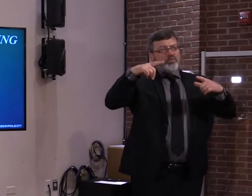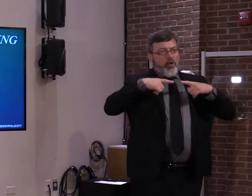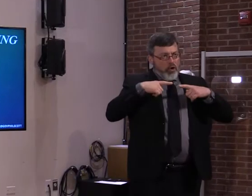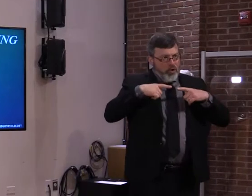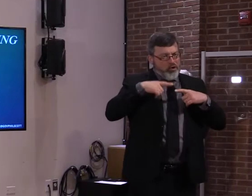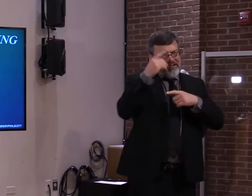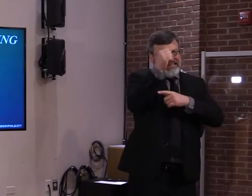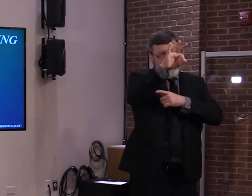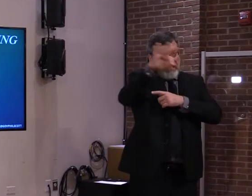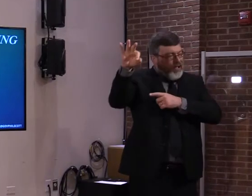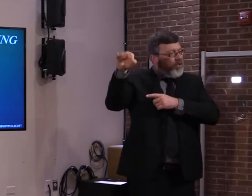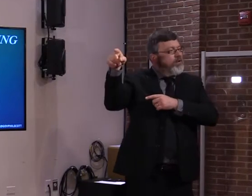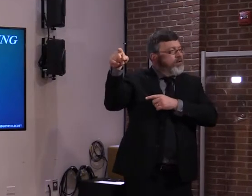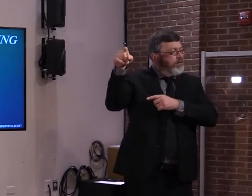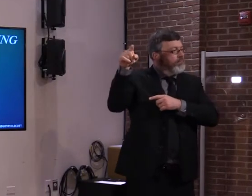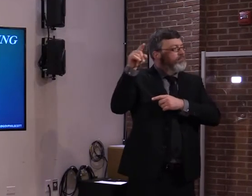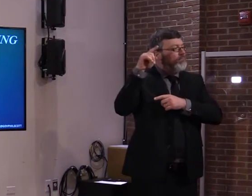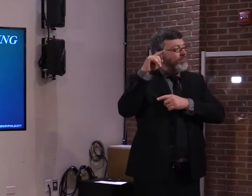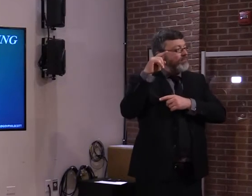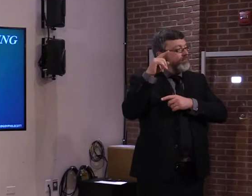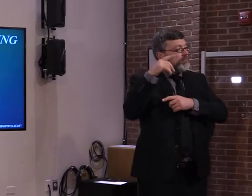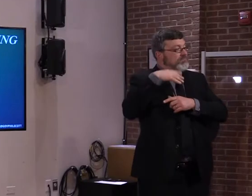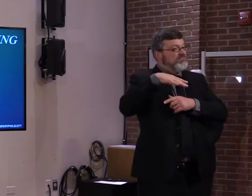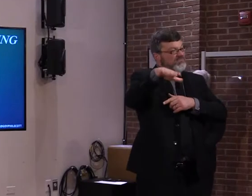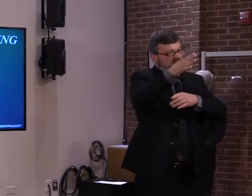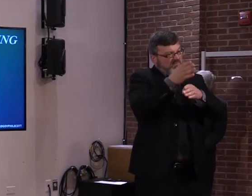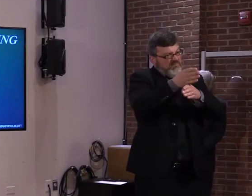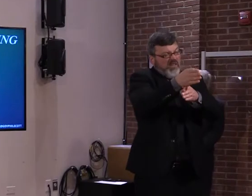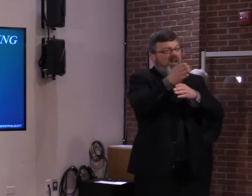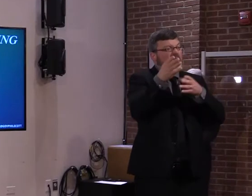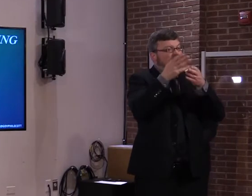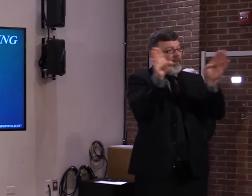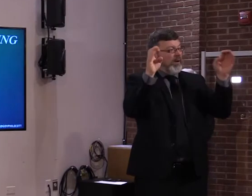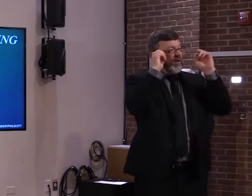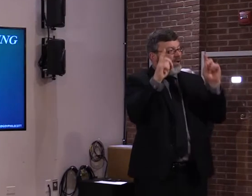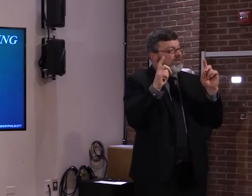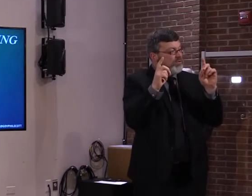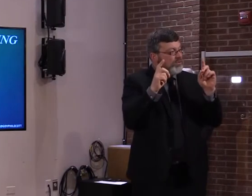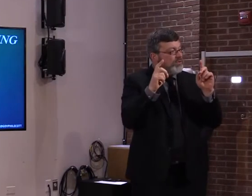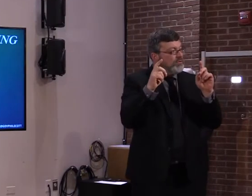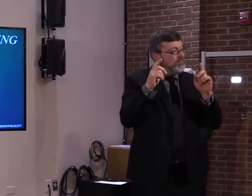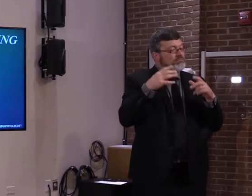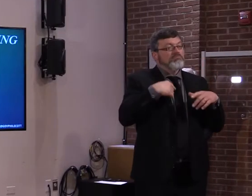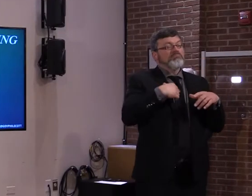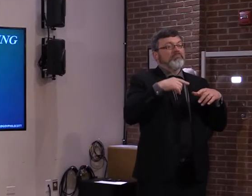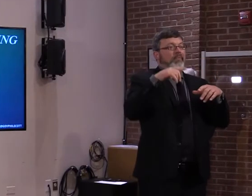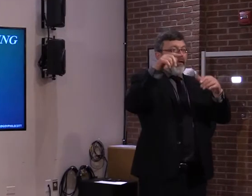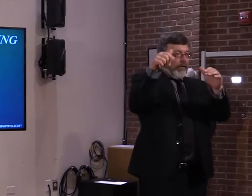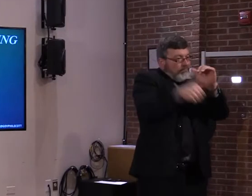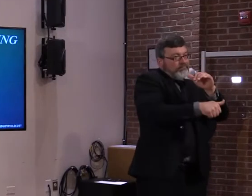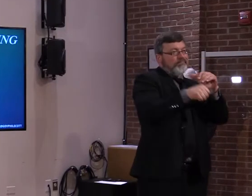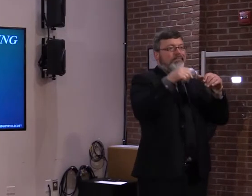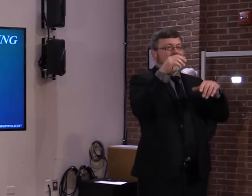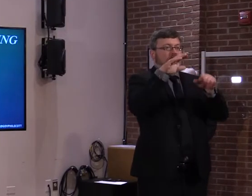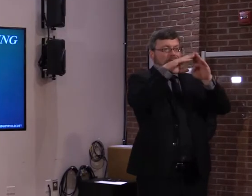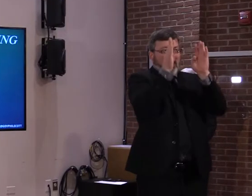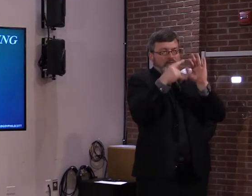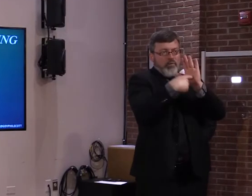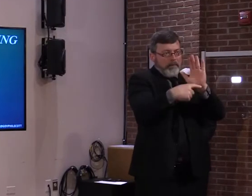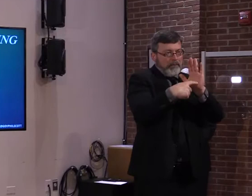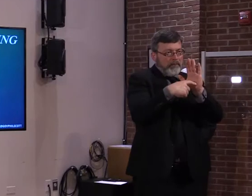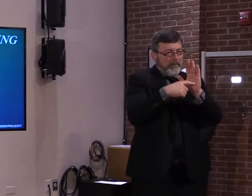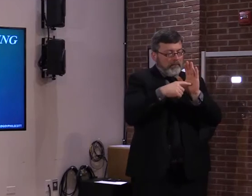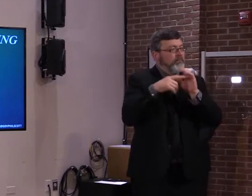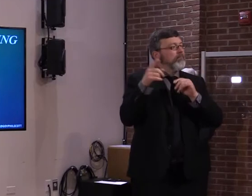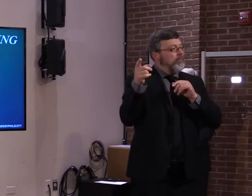public education was followed by 10 years in the Vermont House as one of the representatives from Winooski. I have lived in